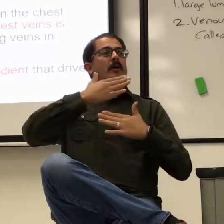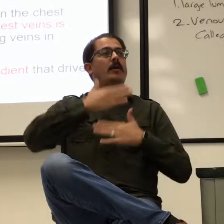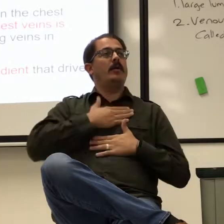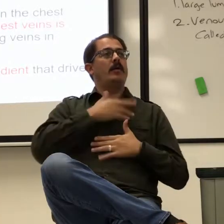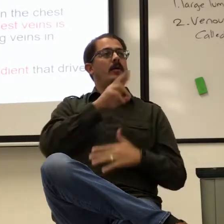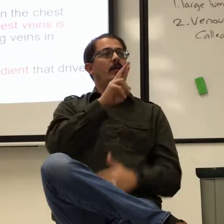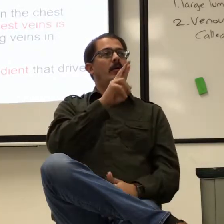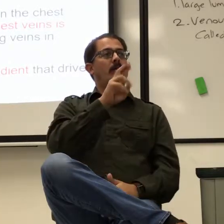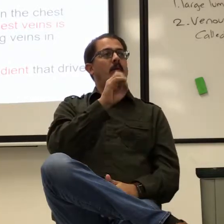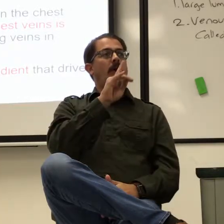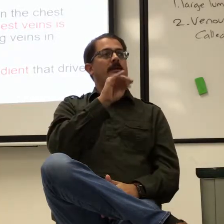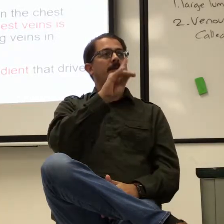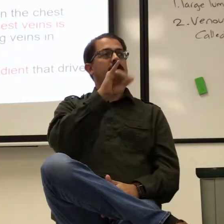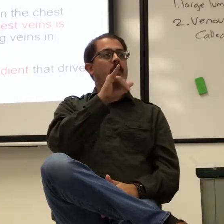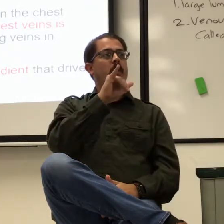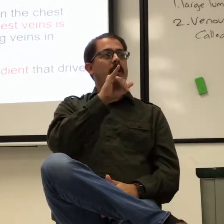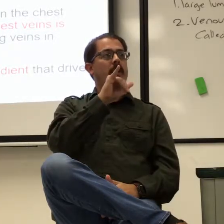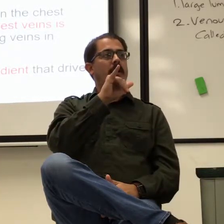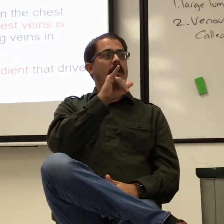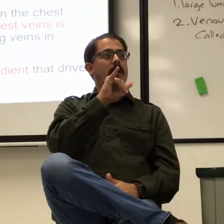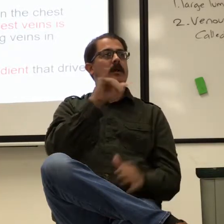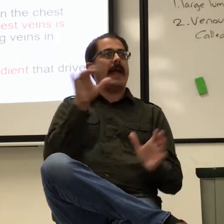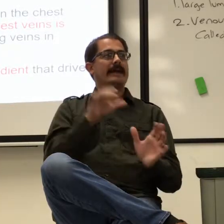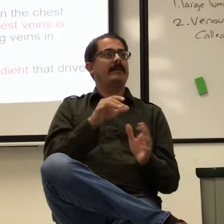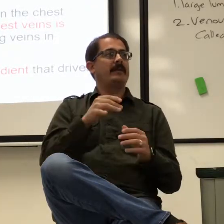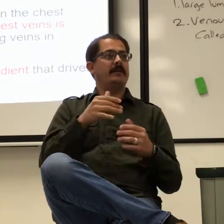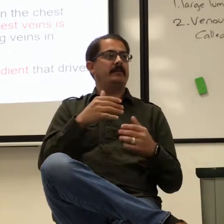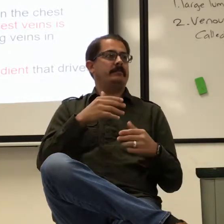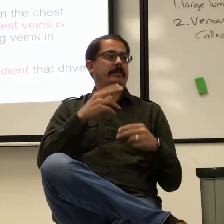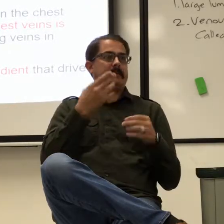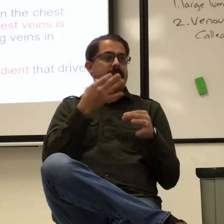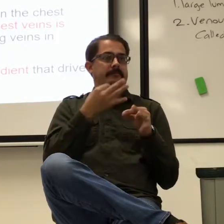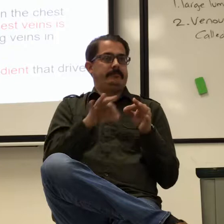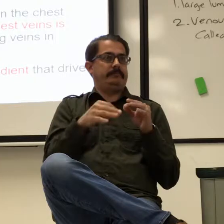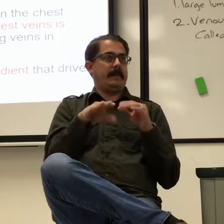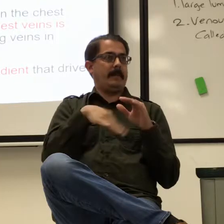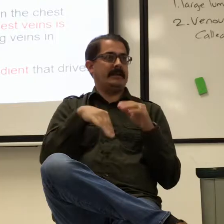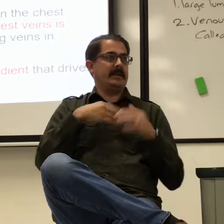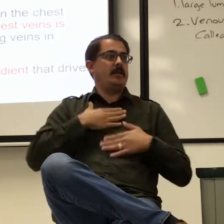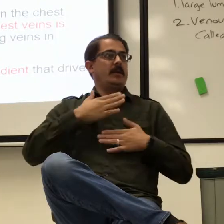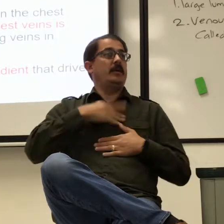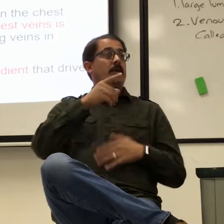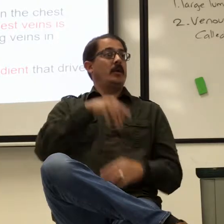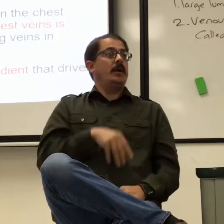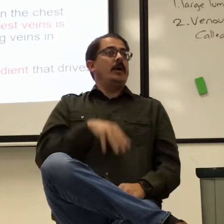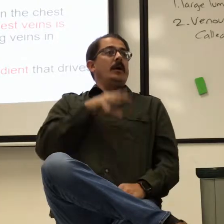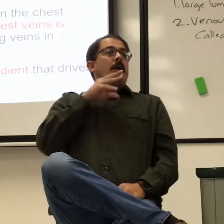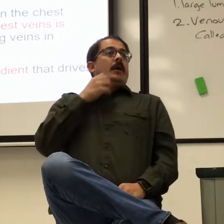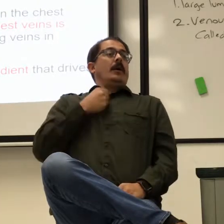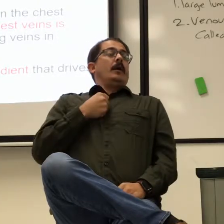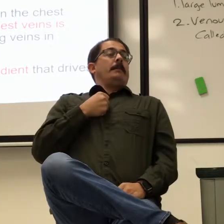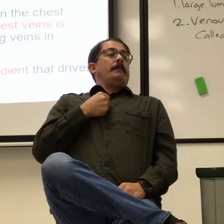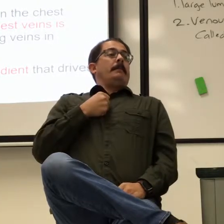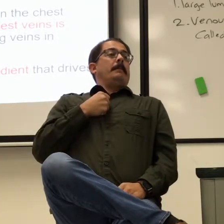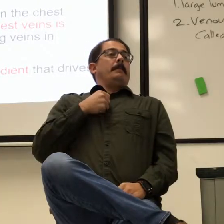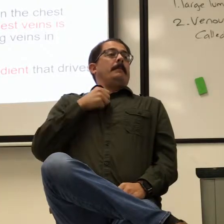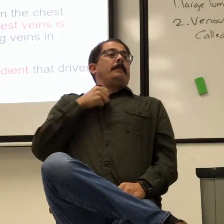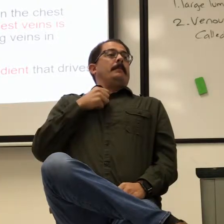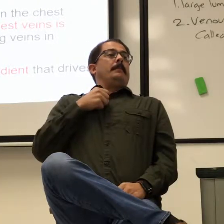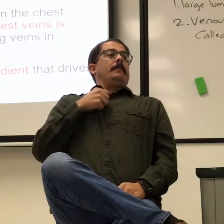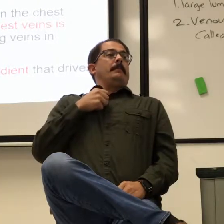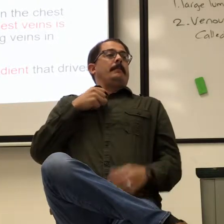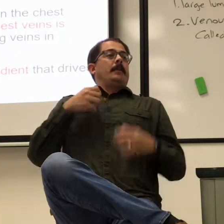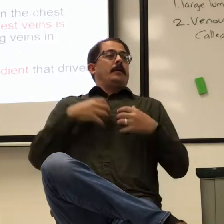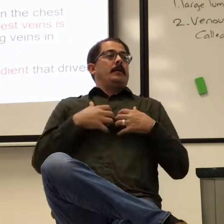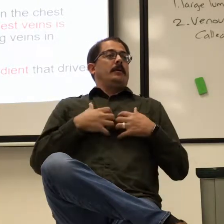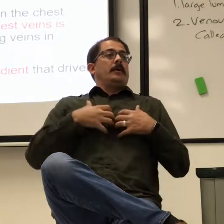on the respiratory activity of just simple breathing. When you take a breath in, you expand